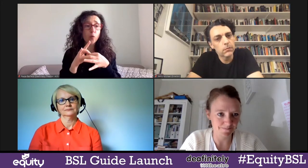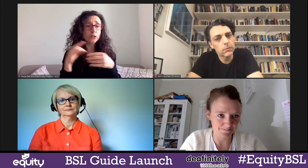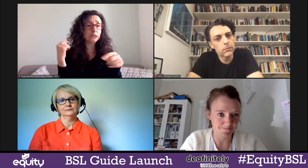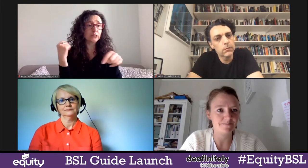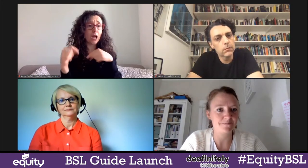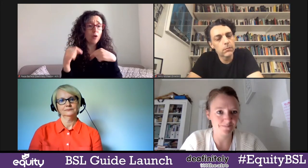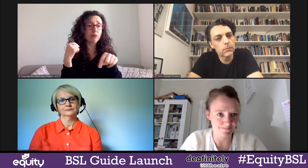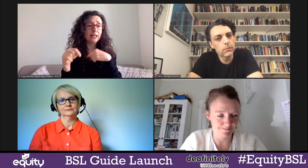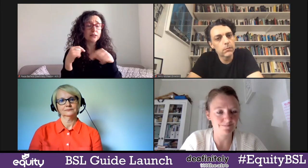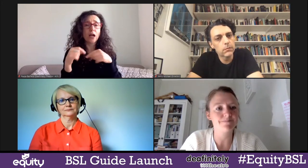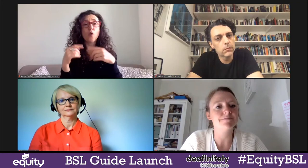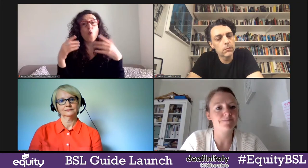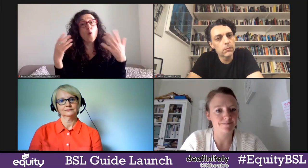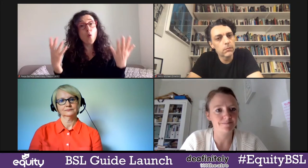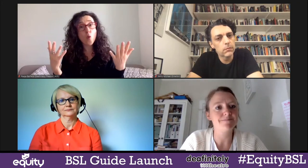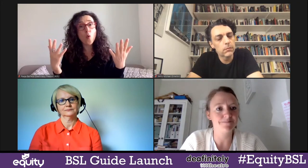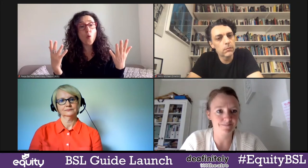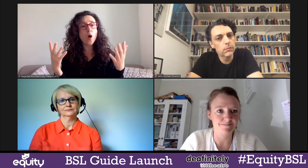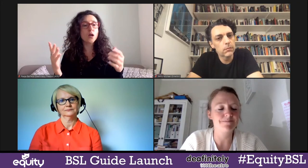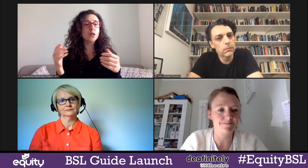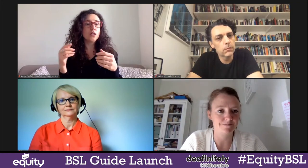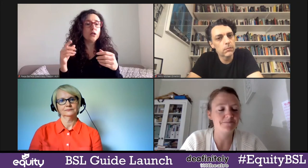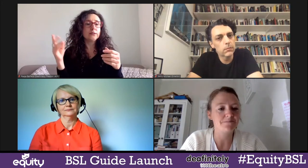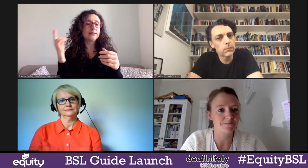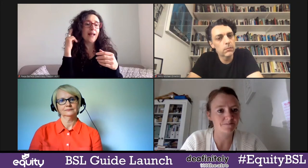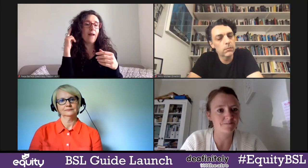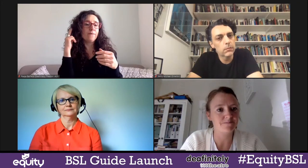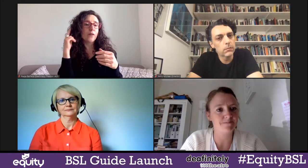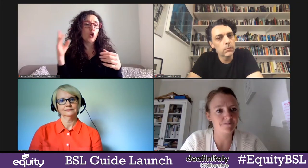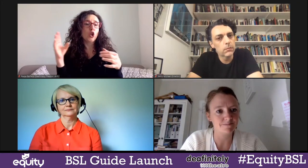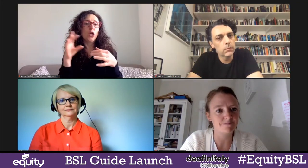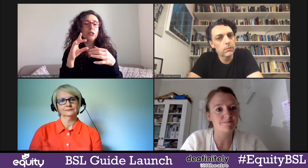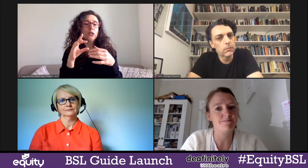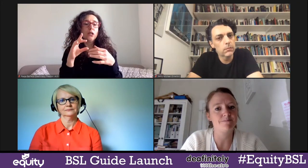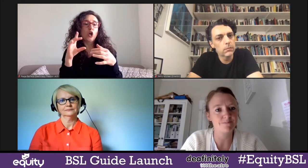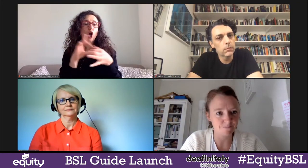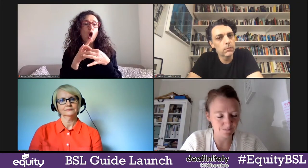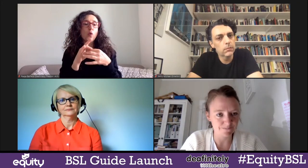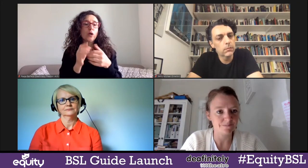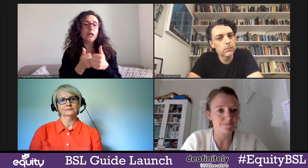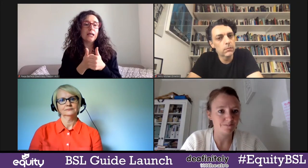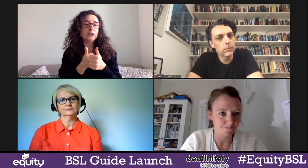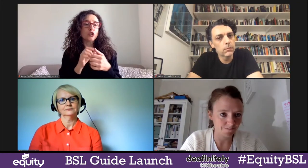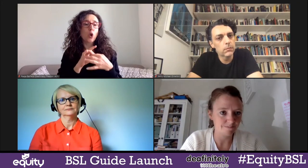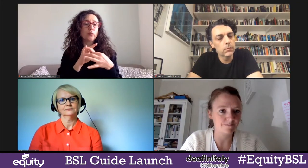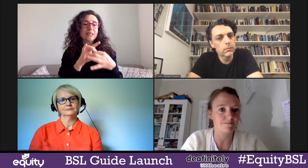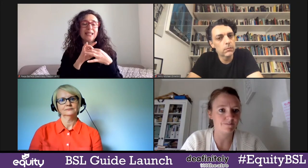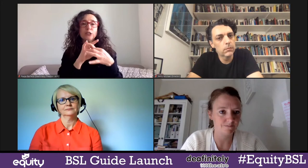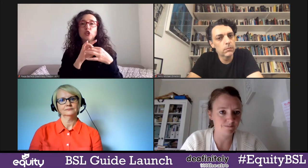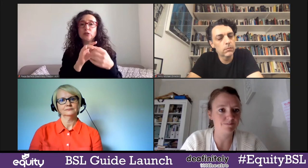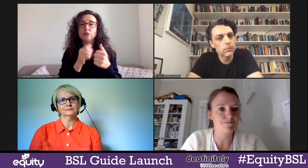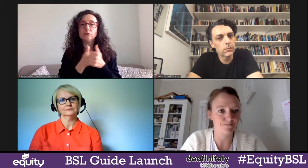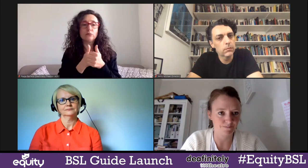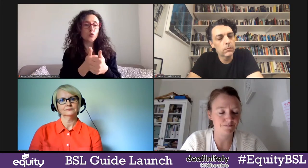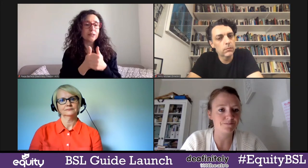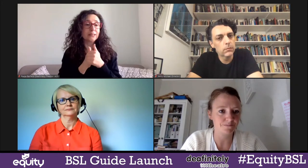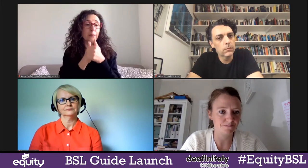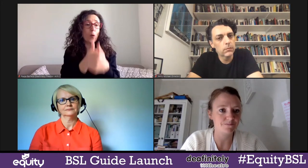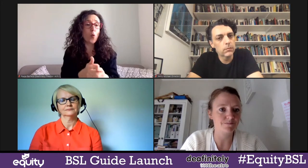you, obviously we've known that you led your various productions. Did you work with perhaps a deaf